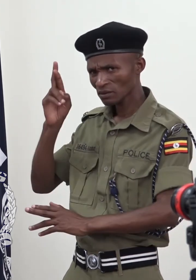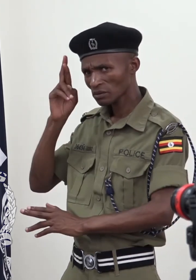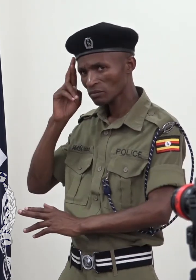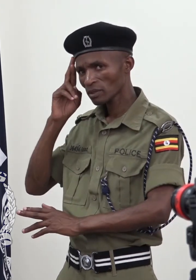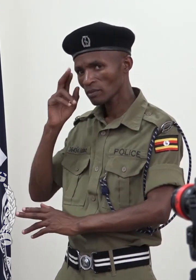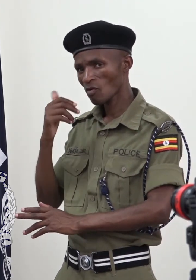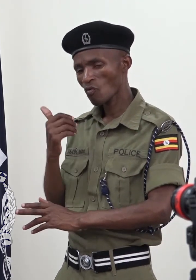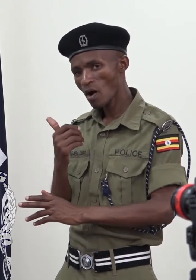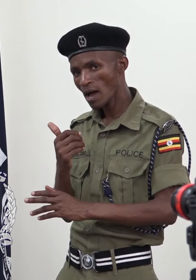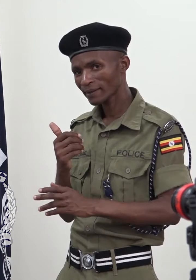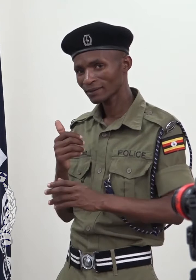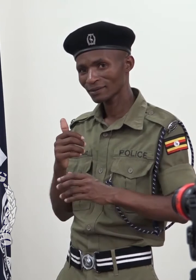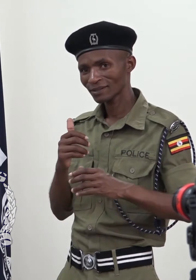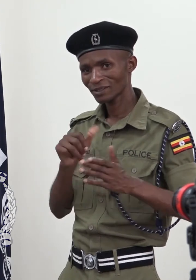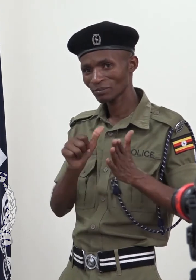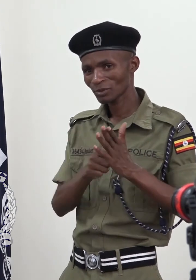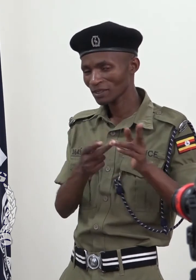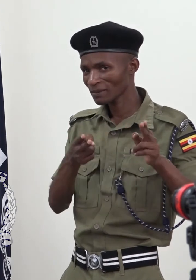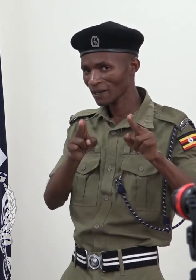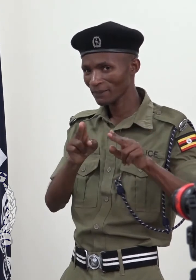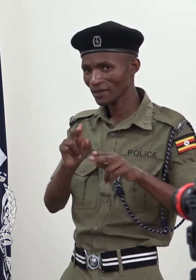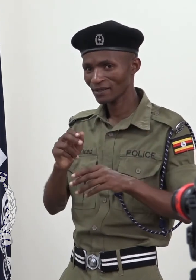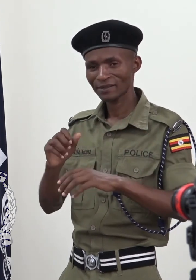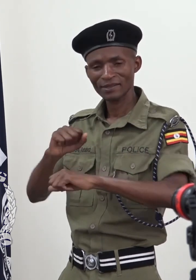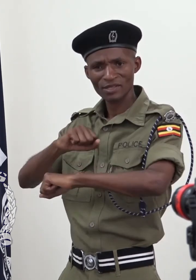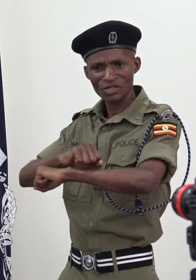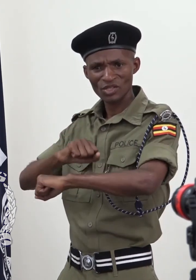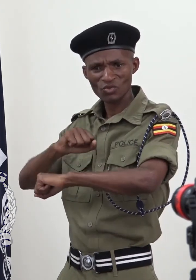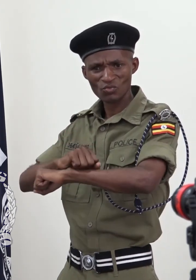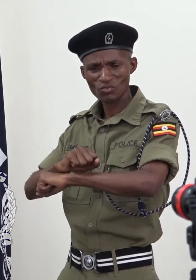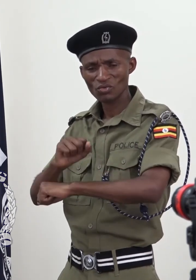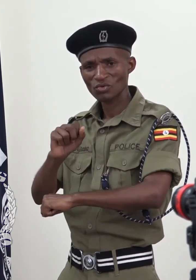Naria SS, that is Lugazi, where the two